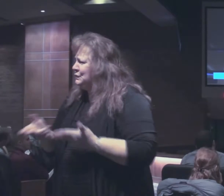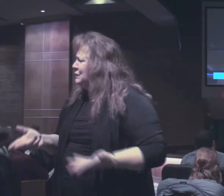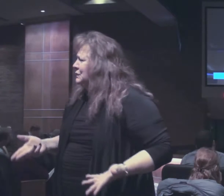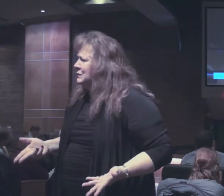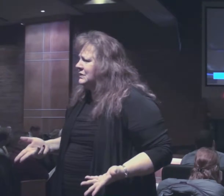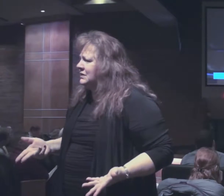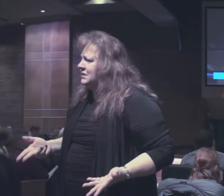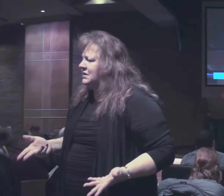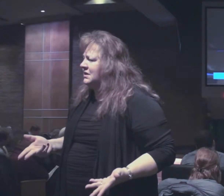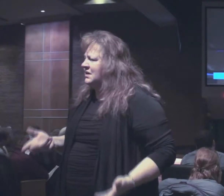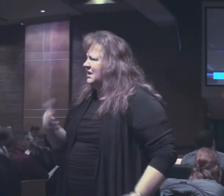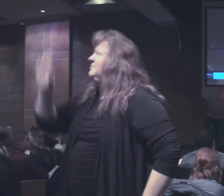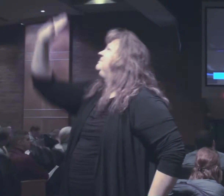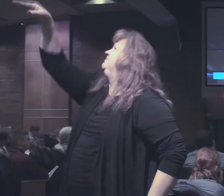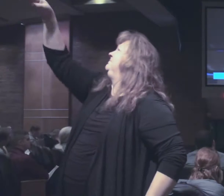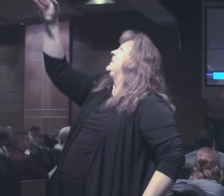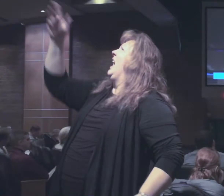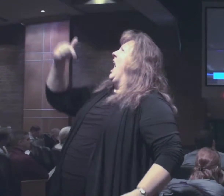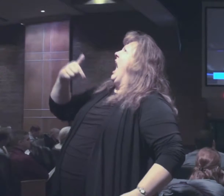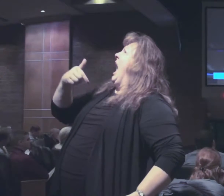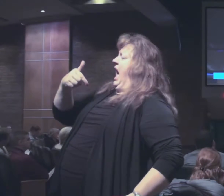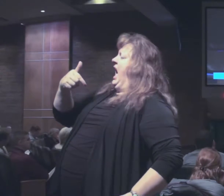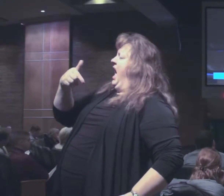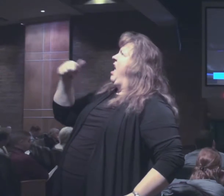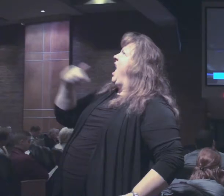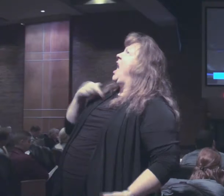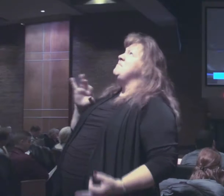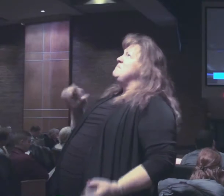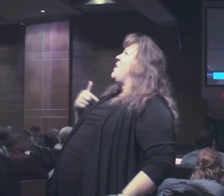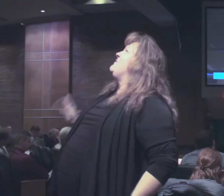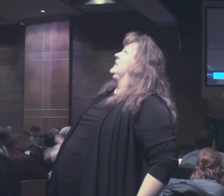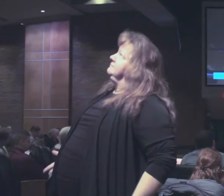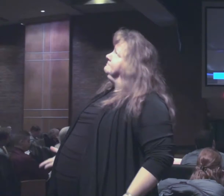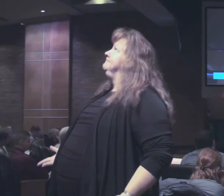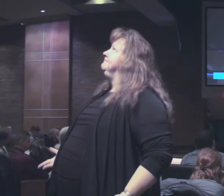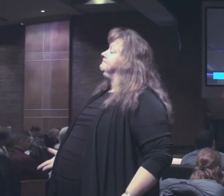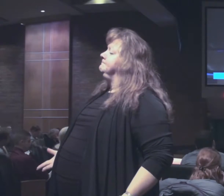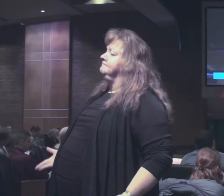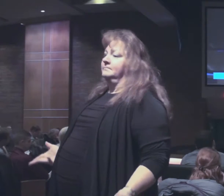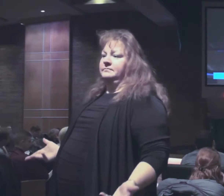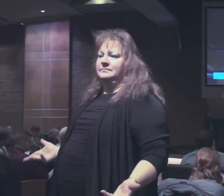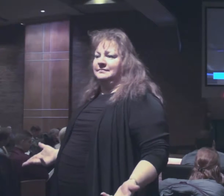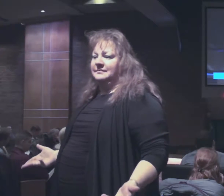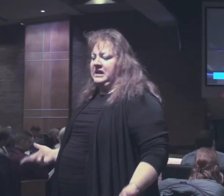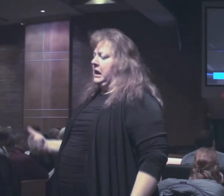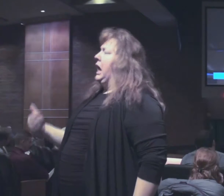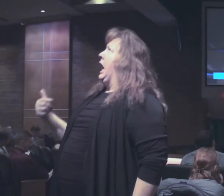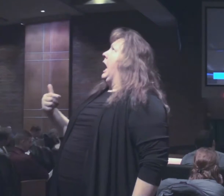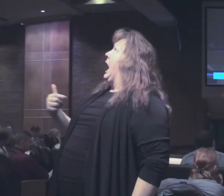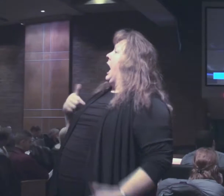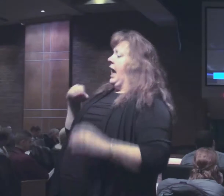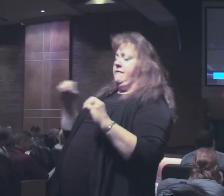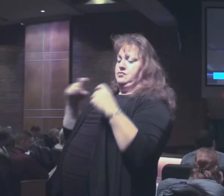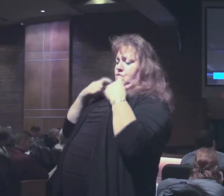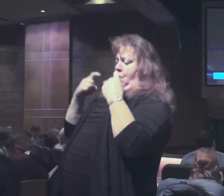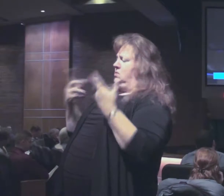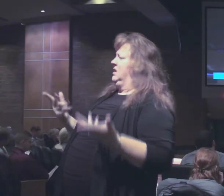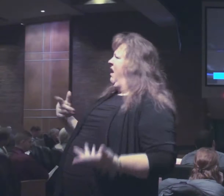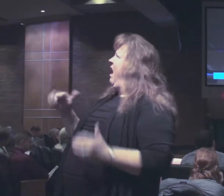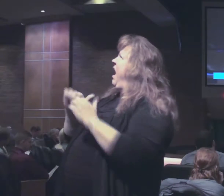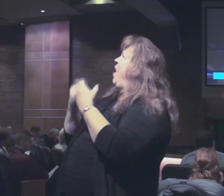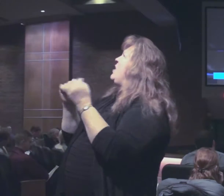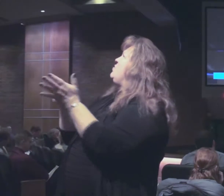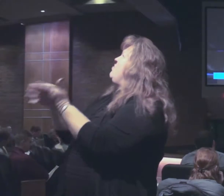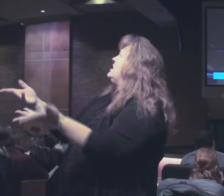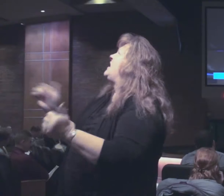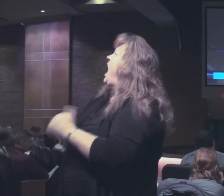But he doesn't come to God because I have been perfect. I have been sinless. How could they